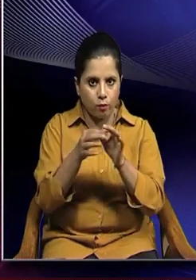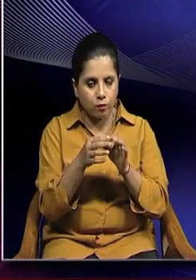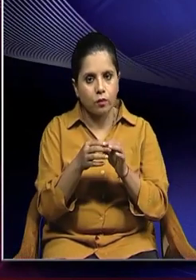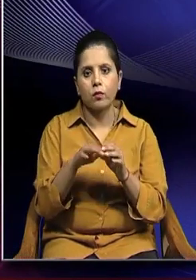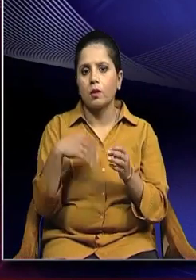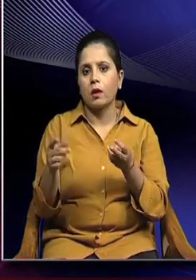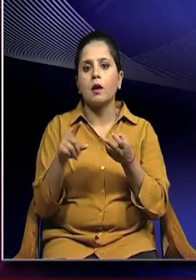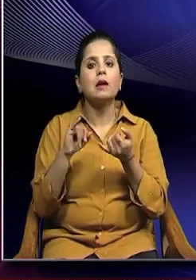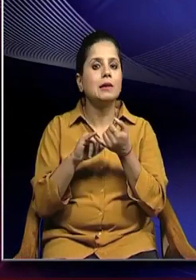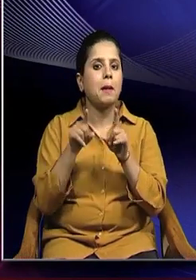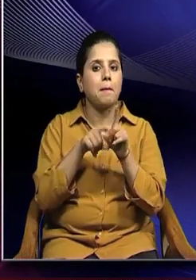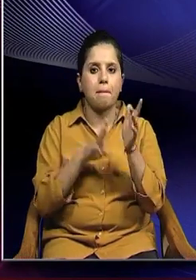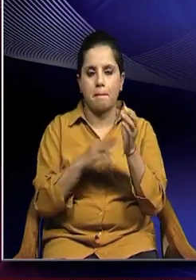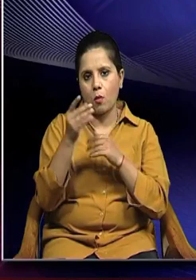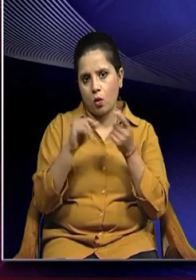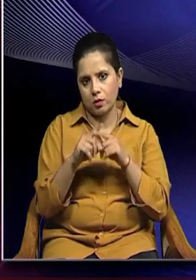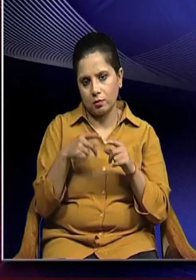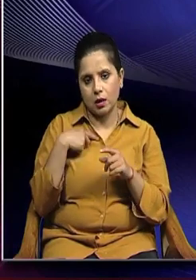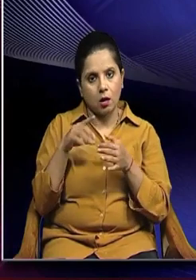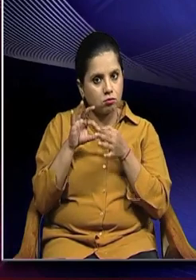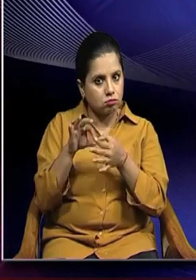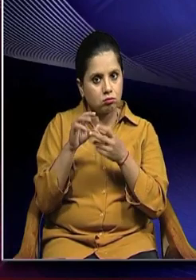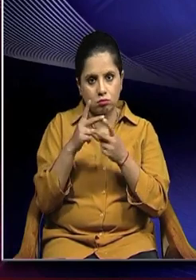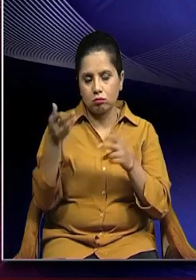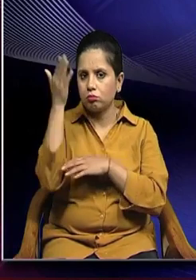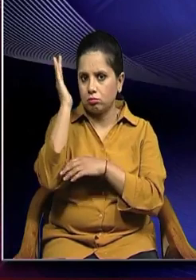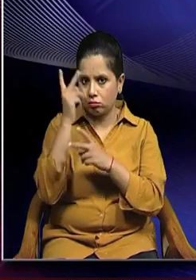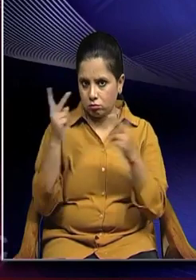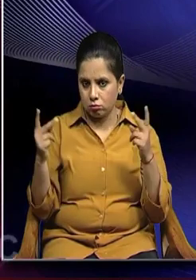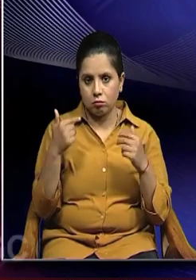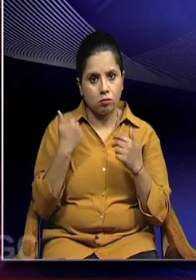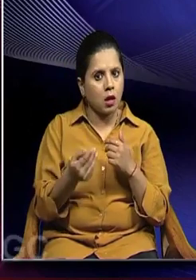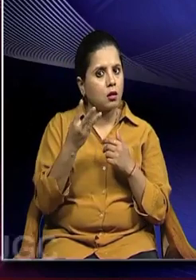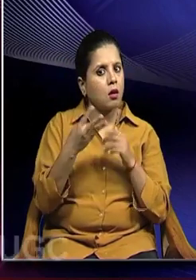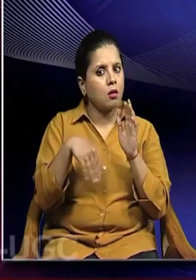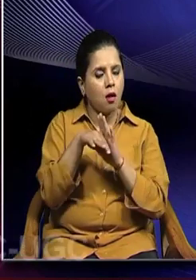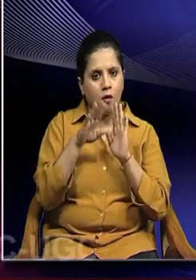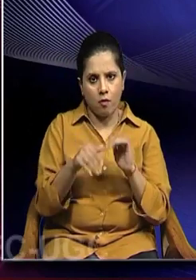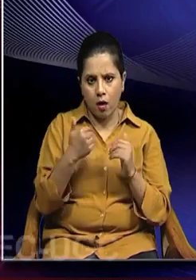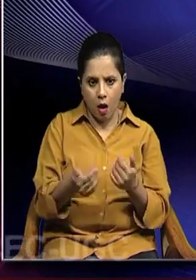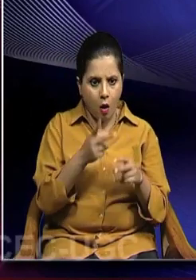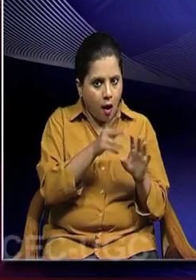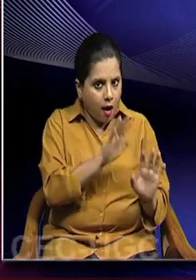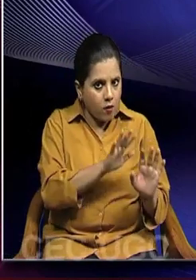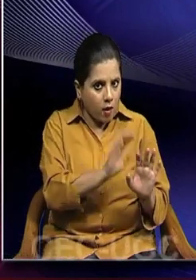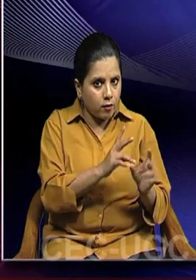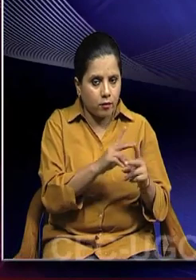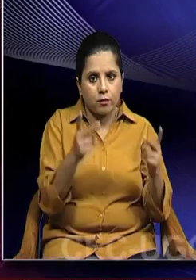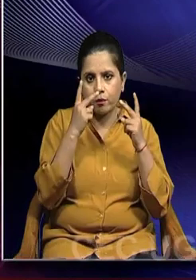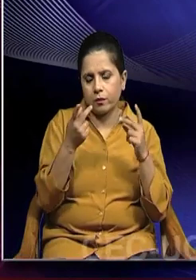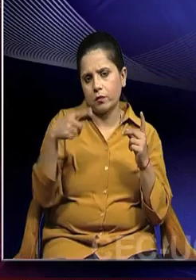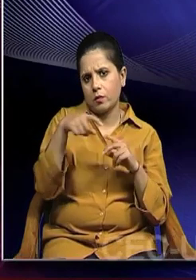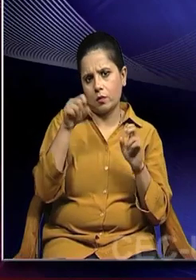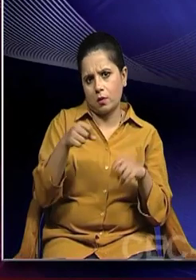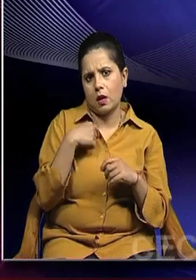and symbiosis. These three processes represent the three levels of existence. We can